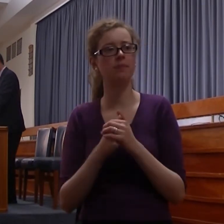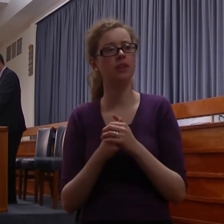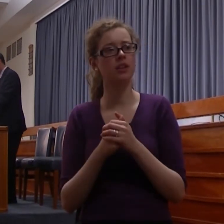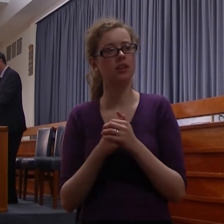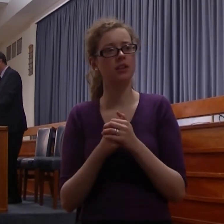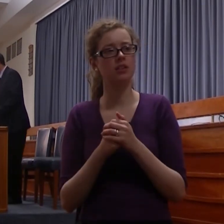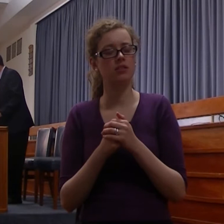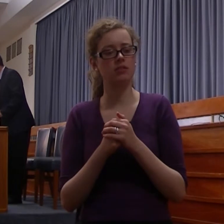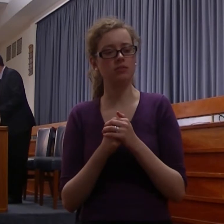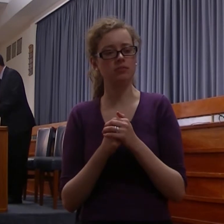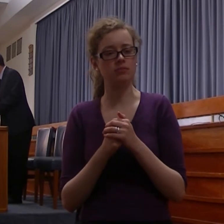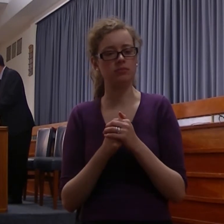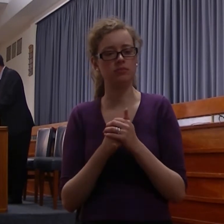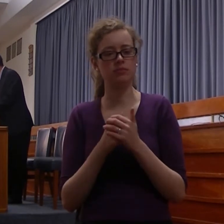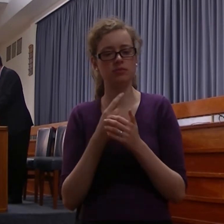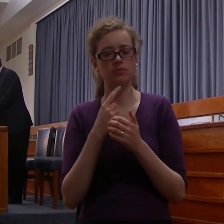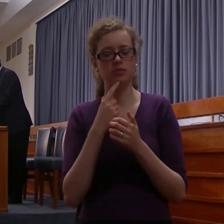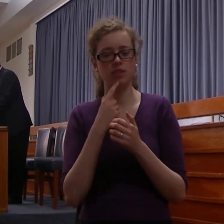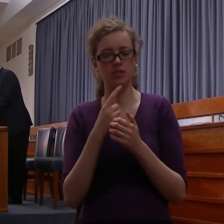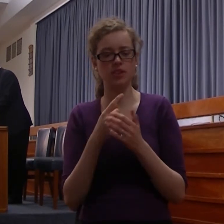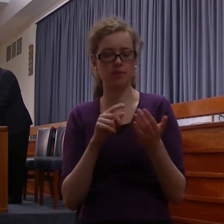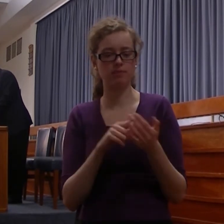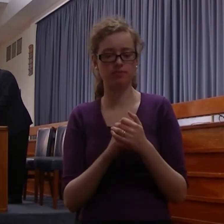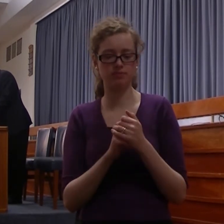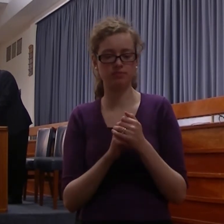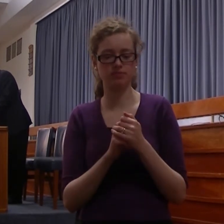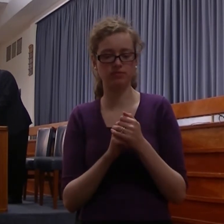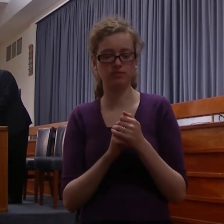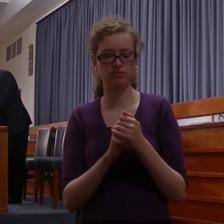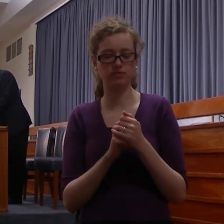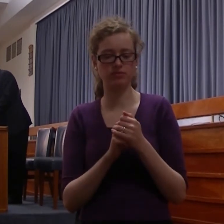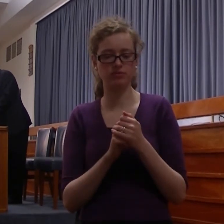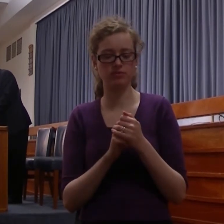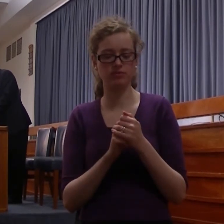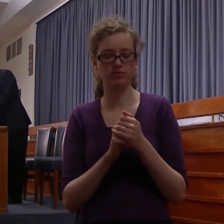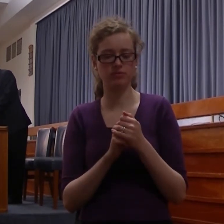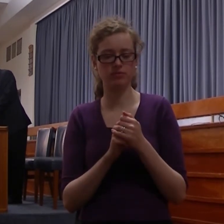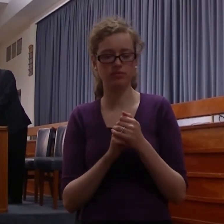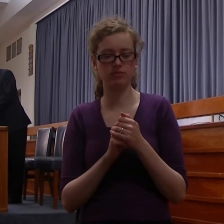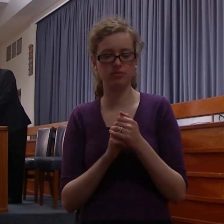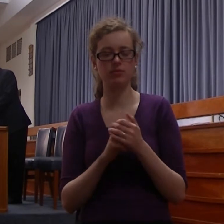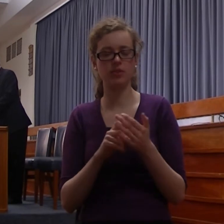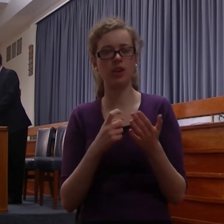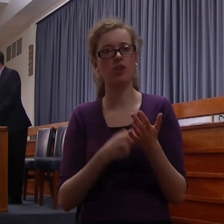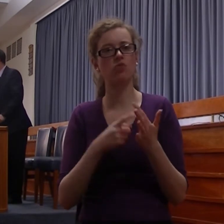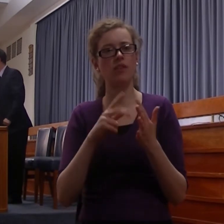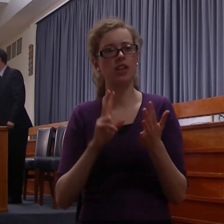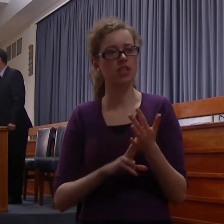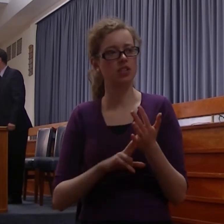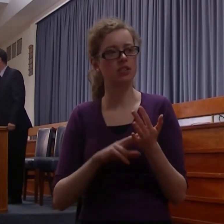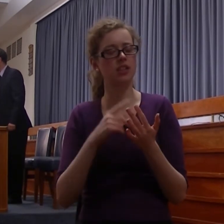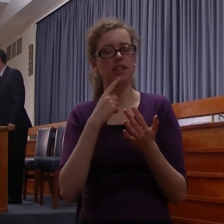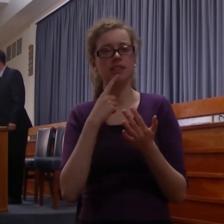told that pastors and teachers are God's gift for his church. So he said, the text